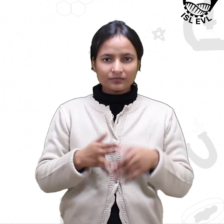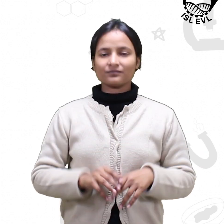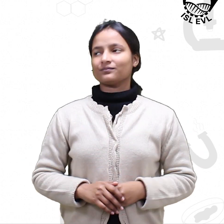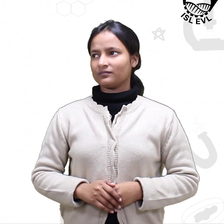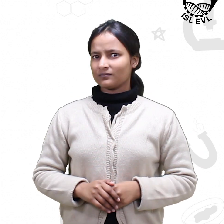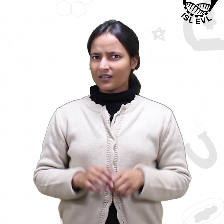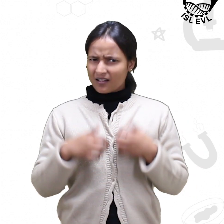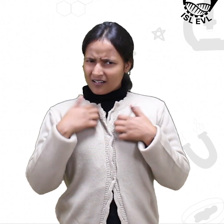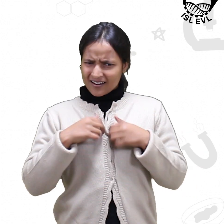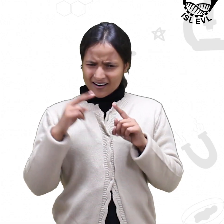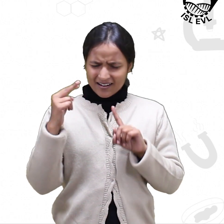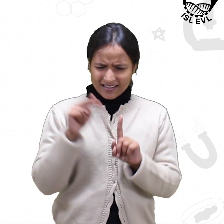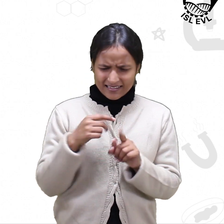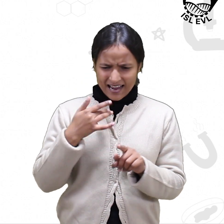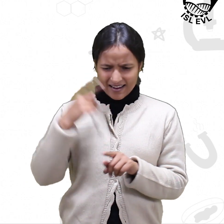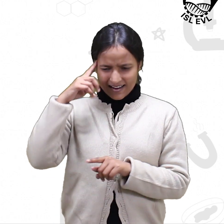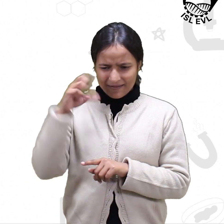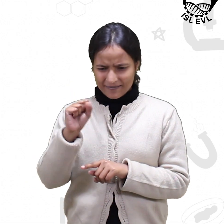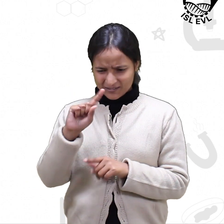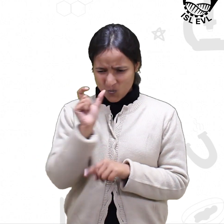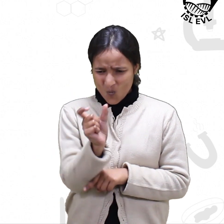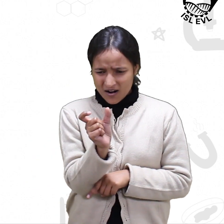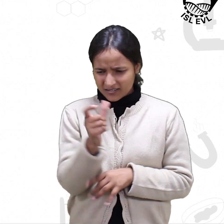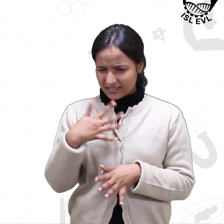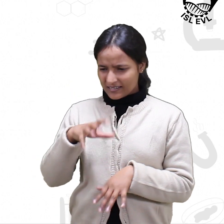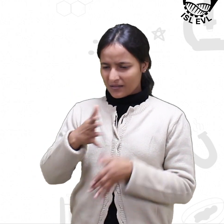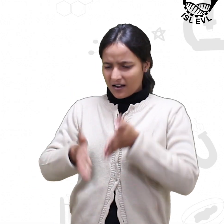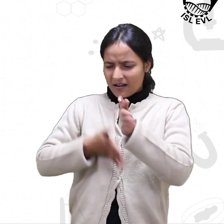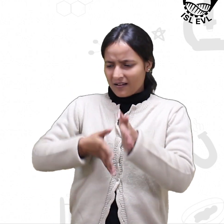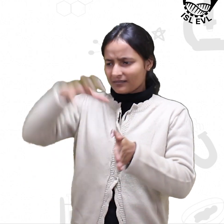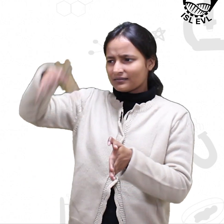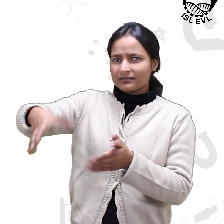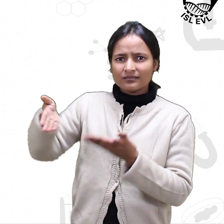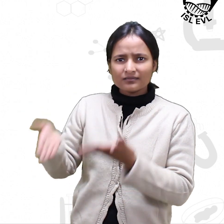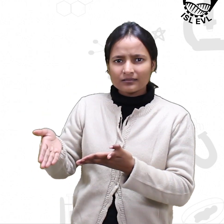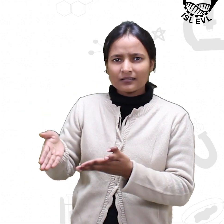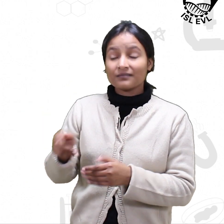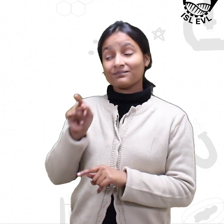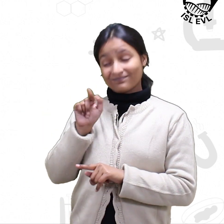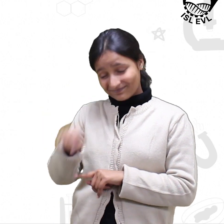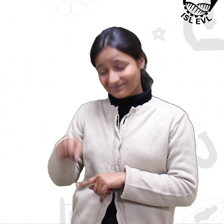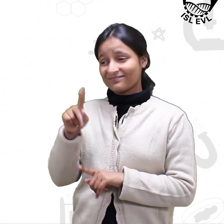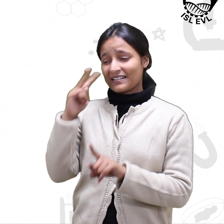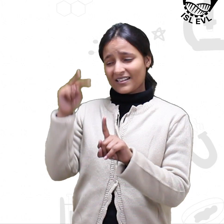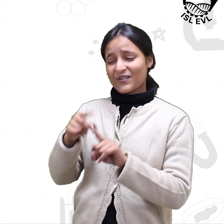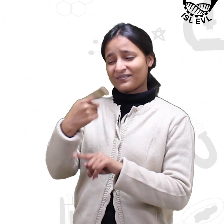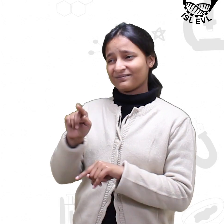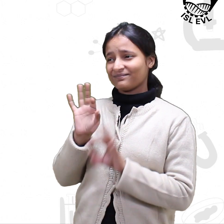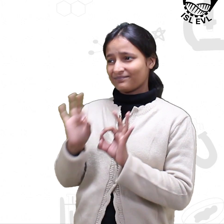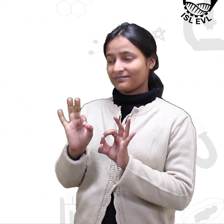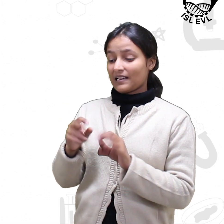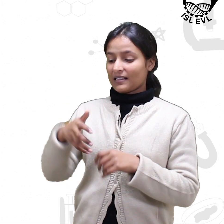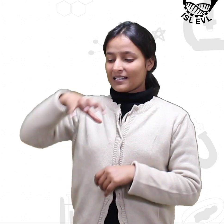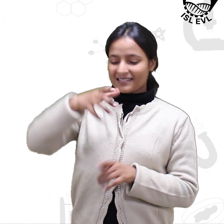station. Yes, that's actually a good analogy, Kanishka. The neuromuscular junction is the